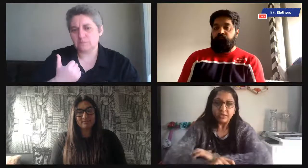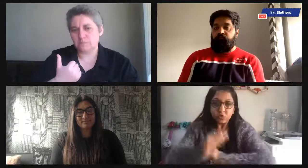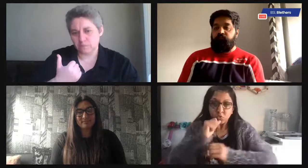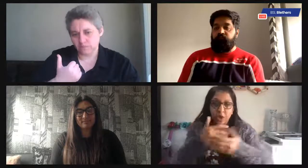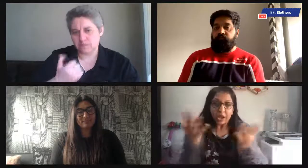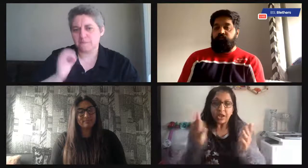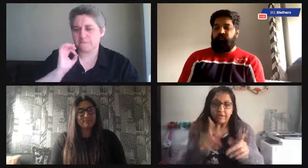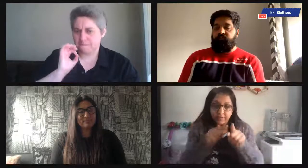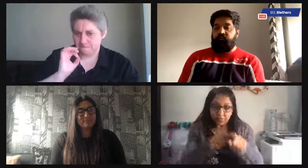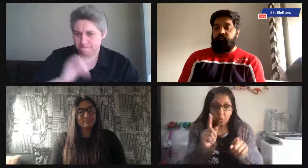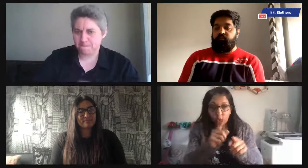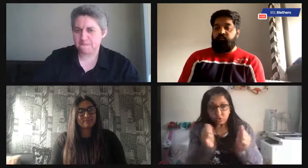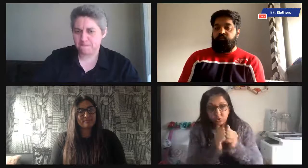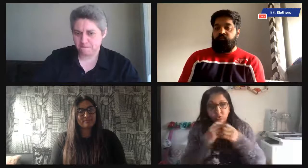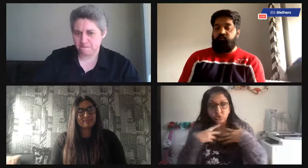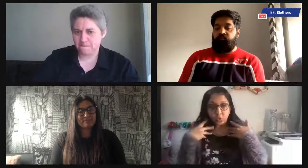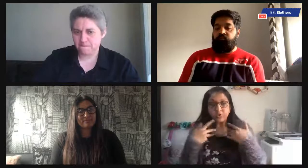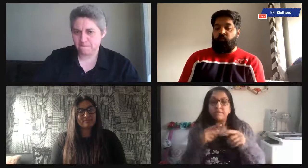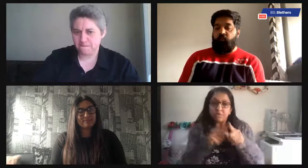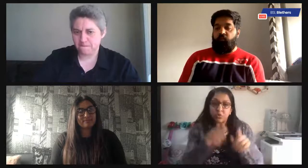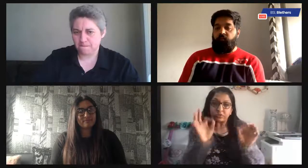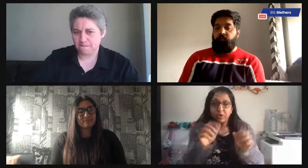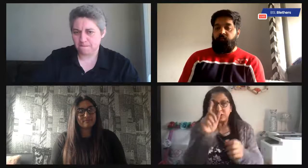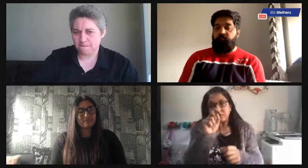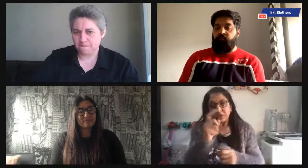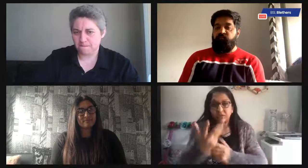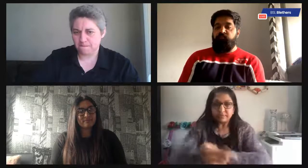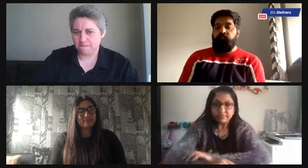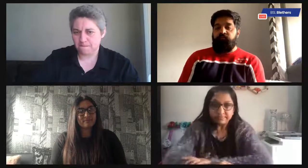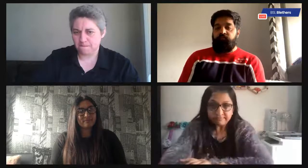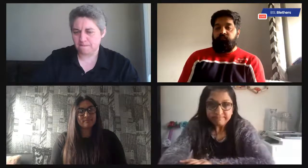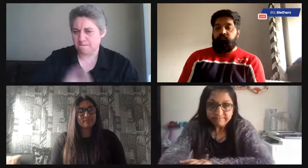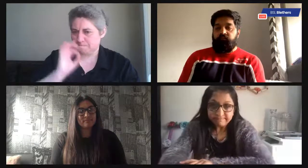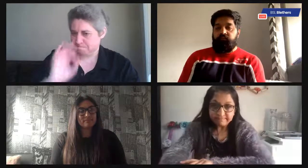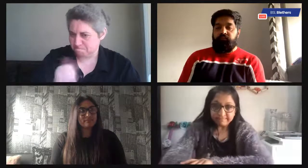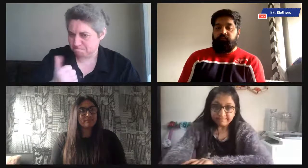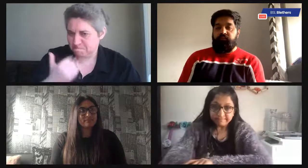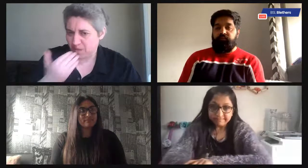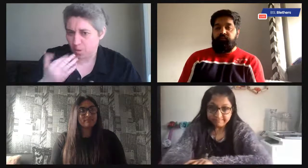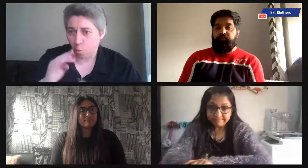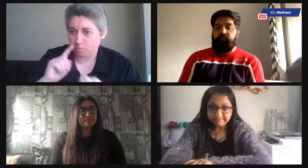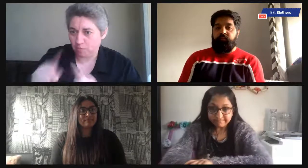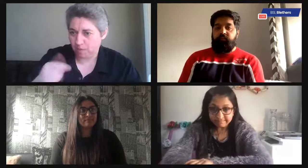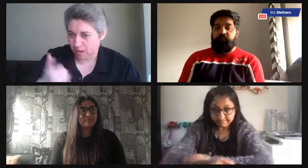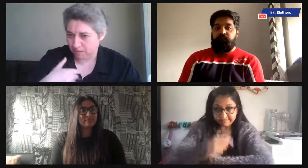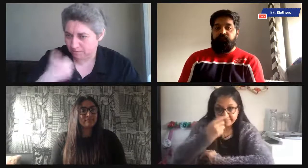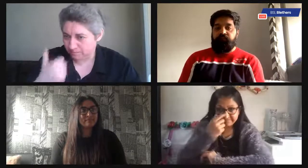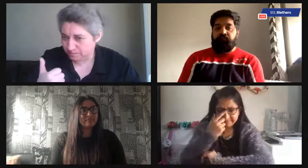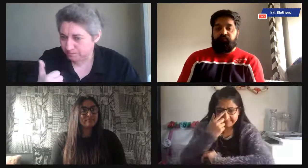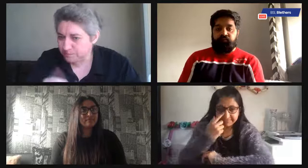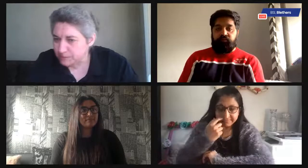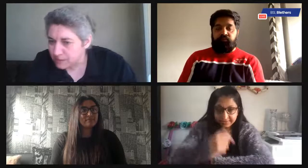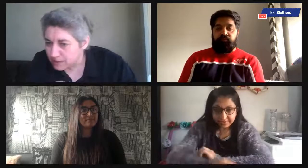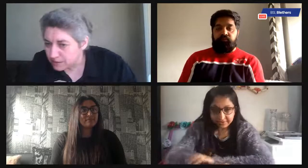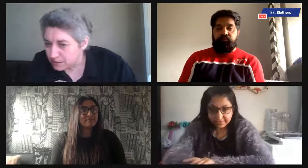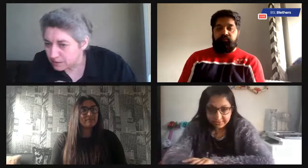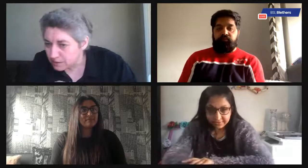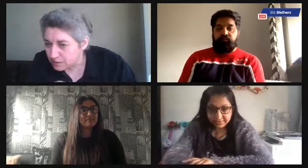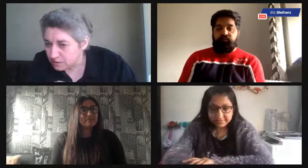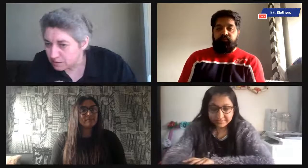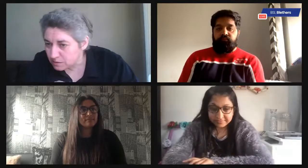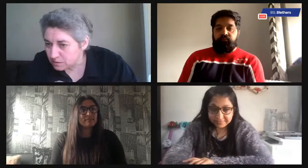can use it for jewellery. So if you look wax spray for jewellery, you'll probably get that in Google. Thank you. But